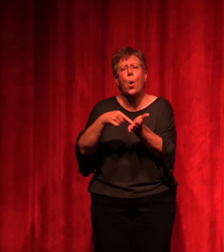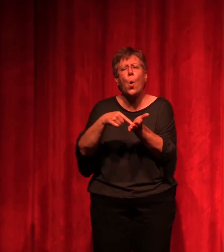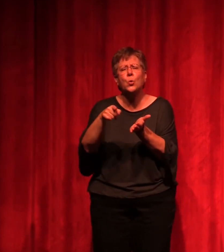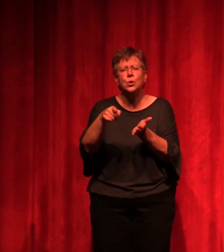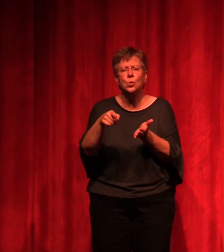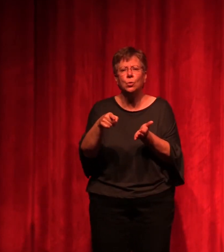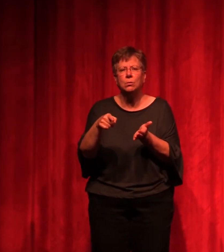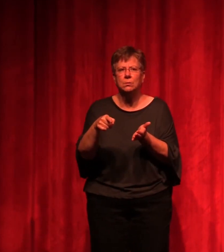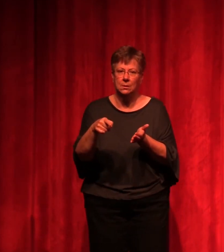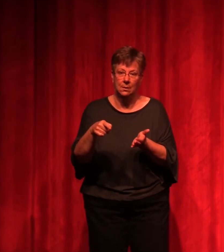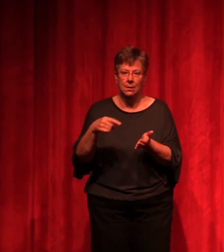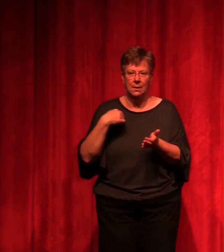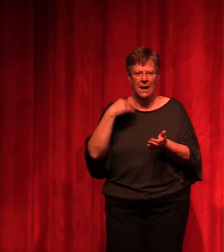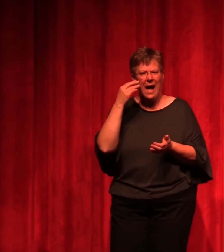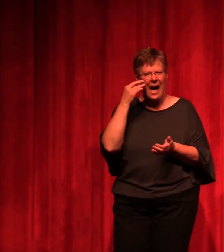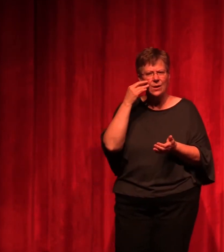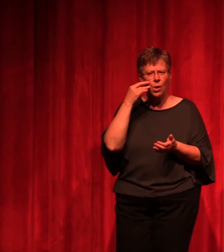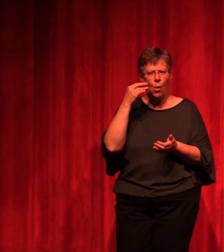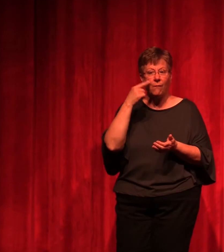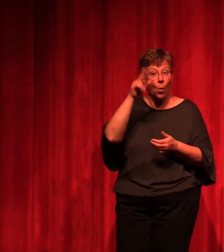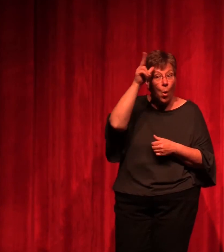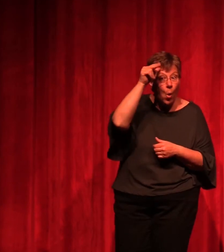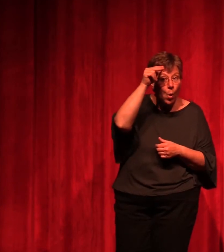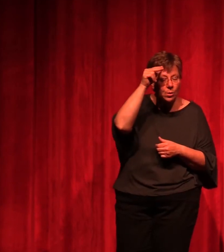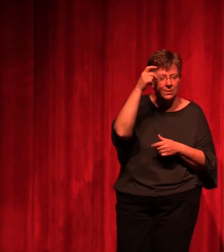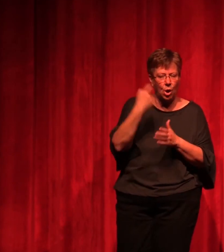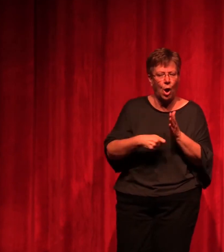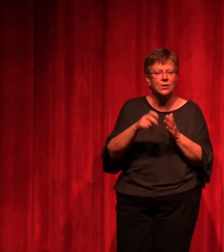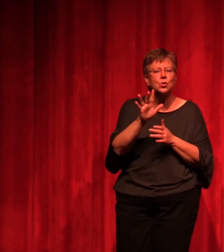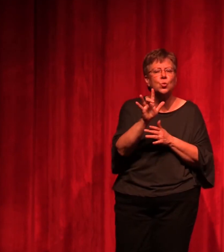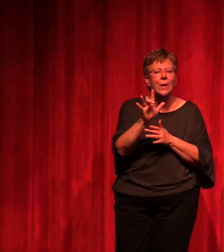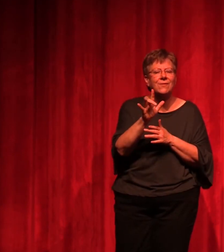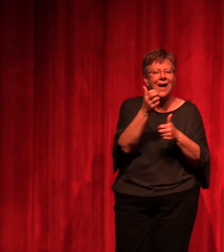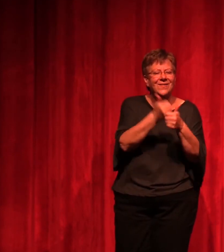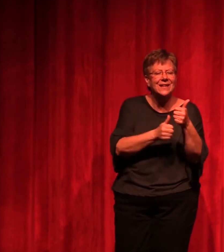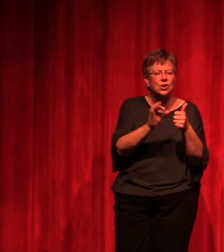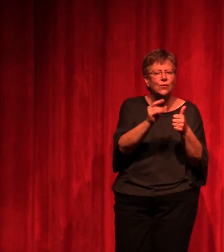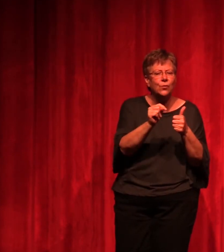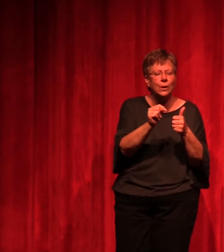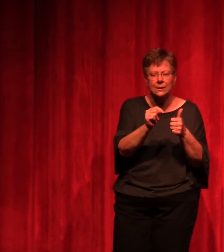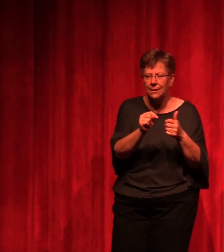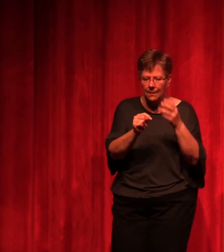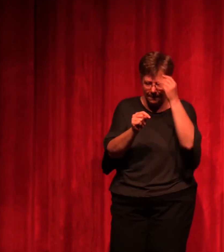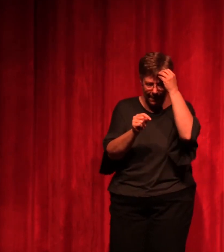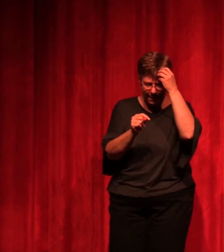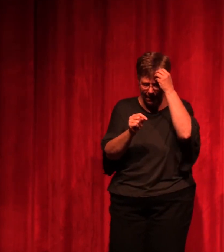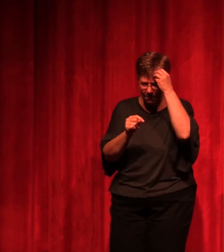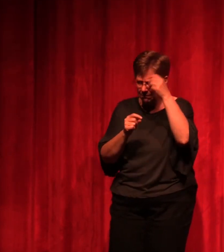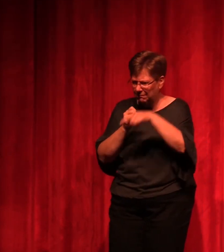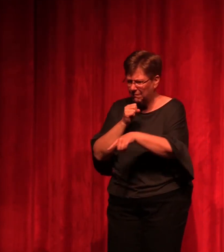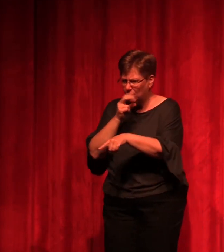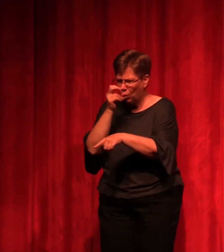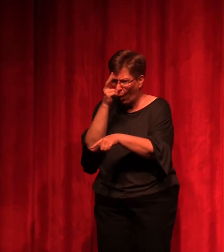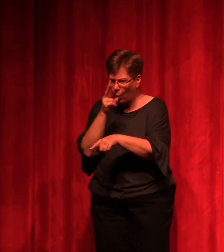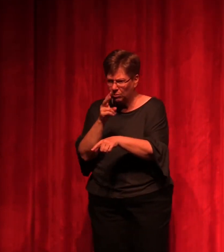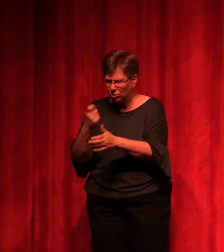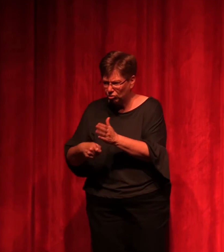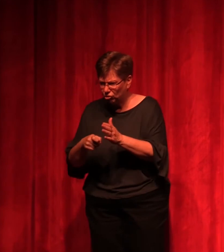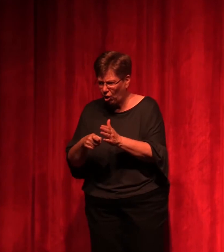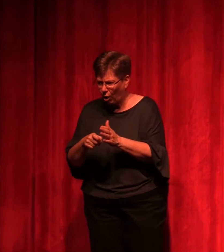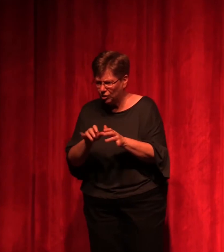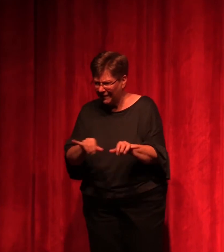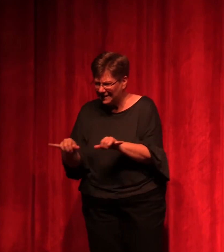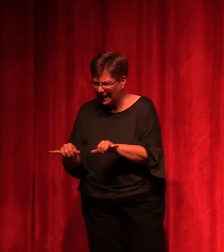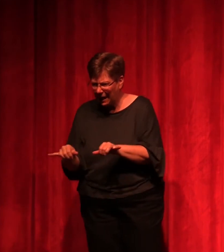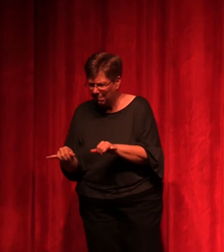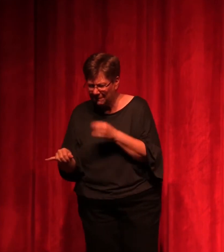research. I know that the going rate was $25 to trim a horse's foot. I got to think quick, like a goat. And I said,